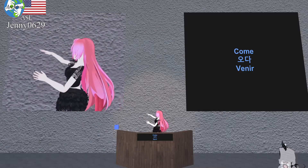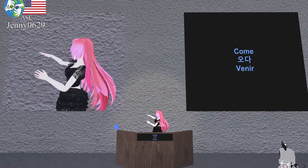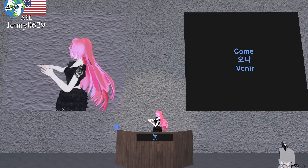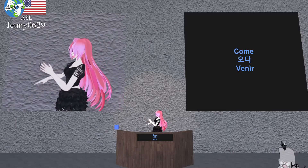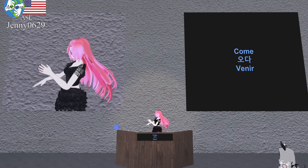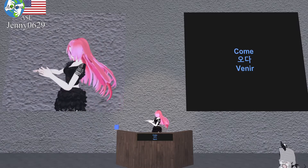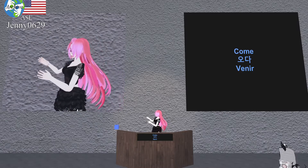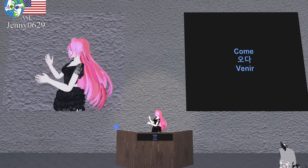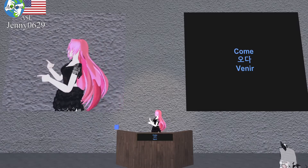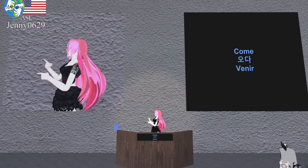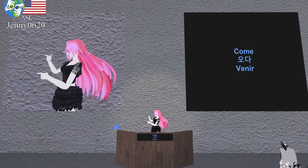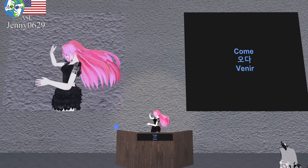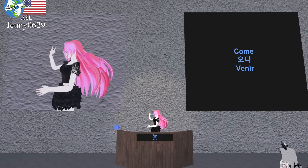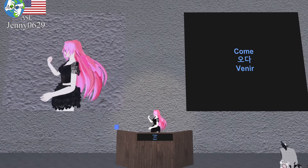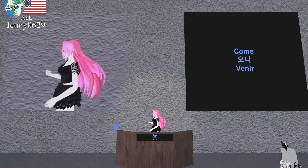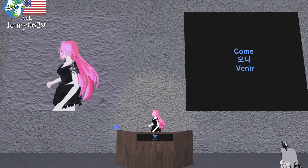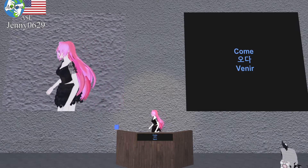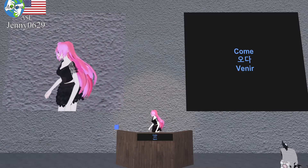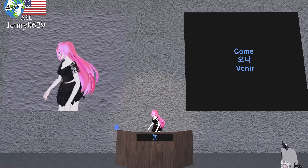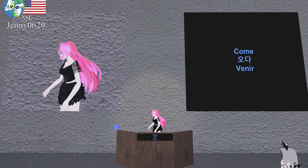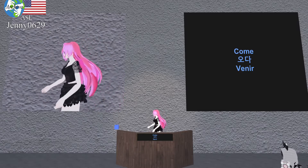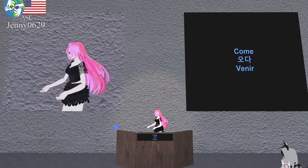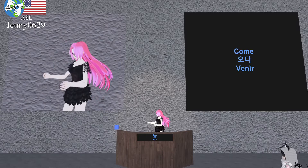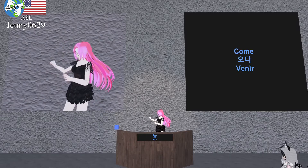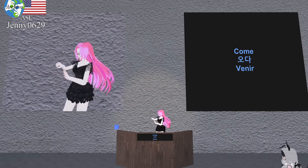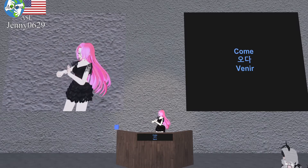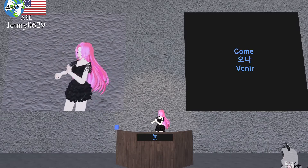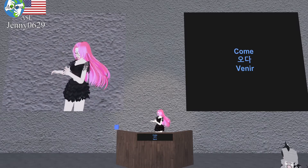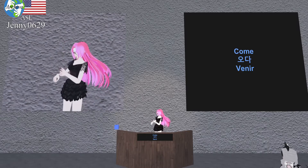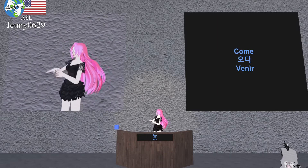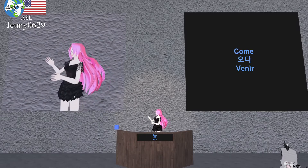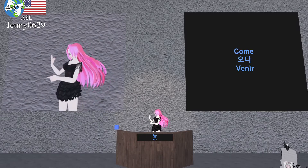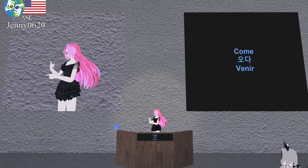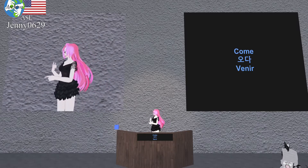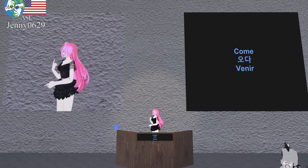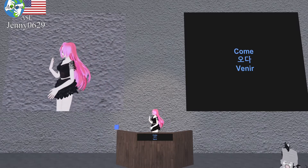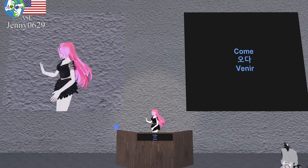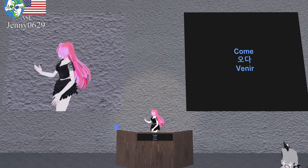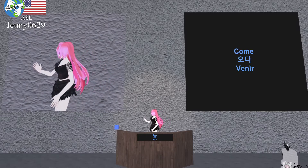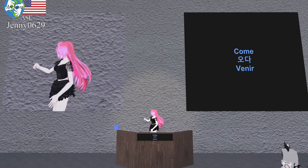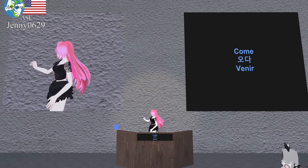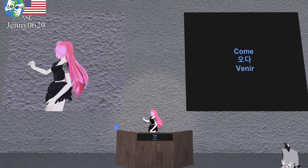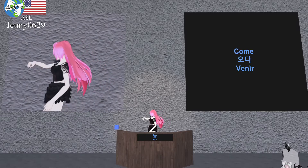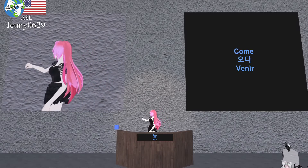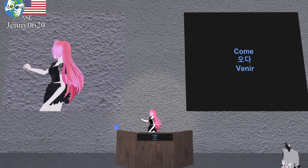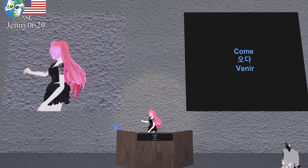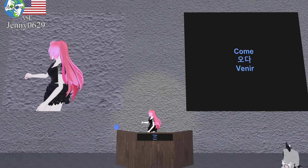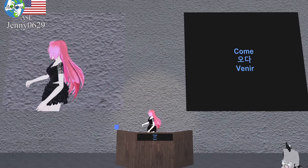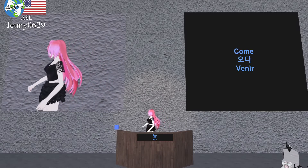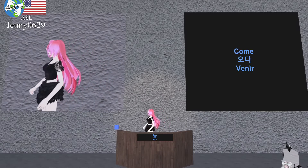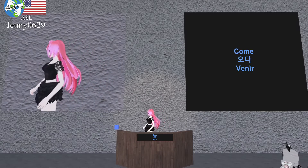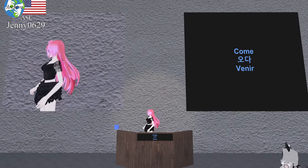it, then you're gonna use that. Right. Forgot. Yeah, pouring it in, filling it. Right. Thank you. Yeah.